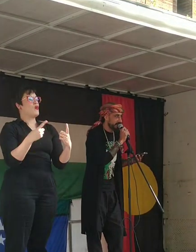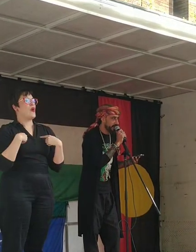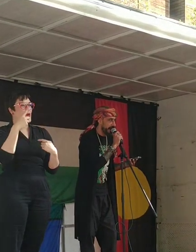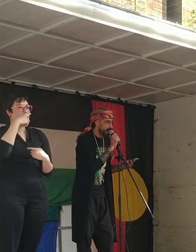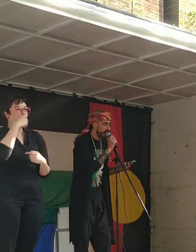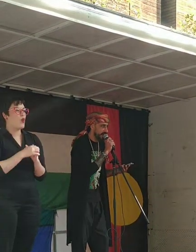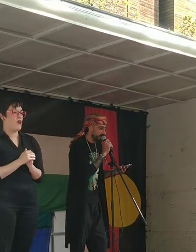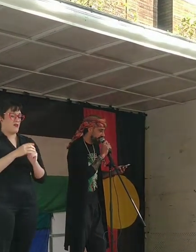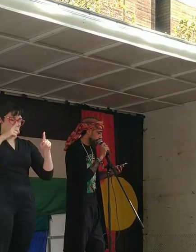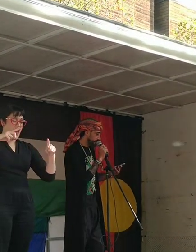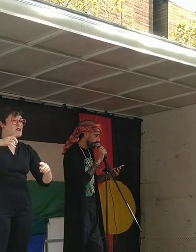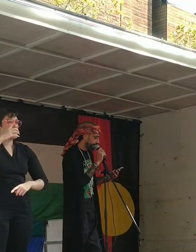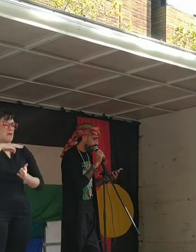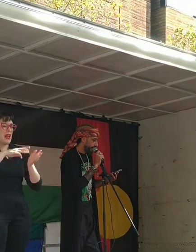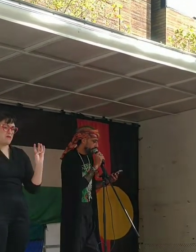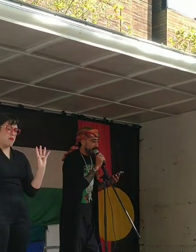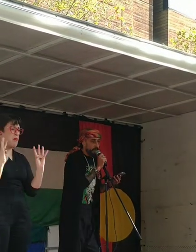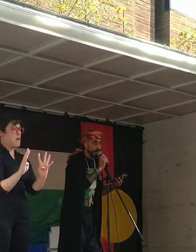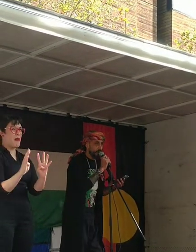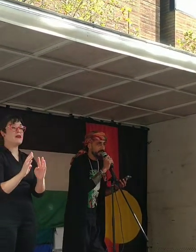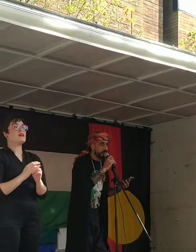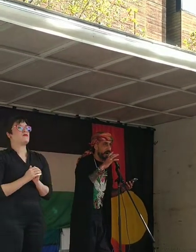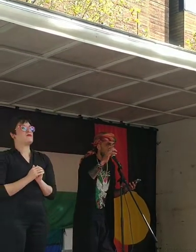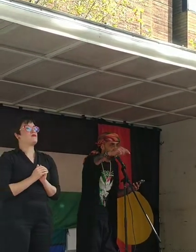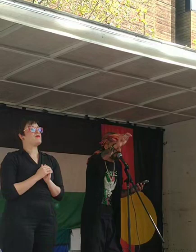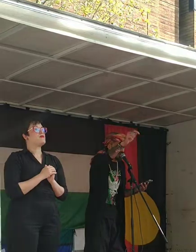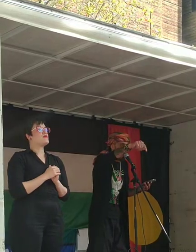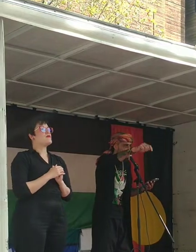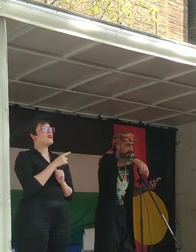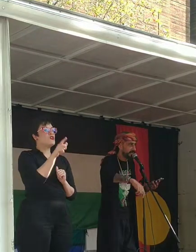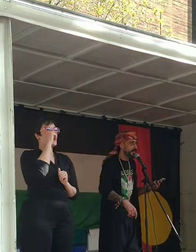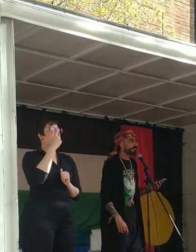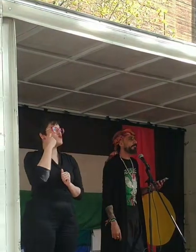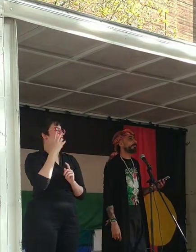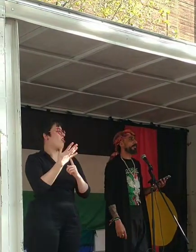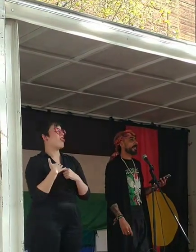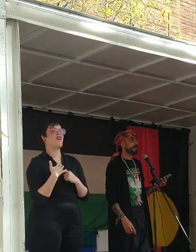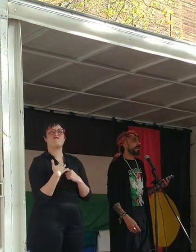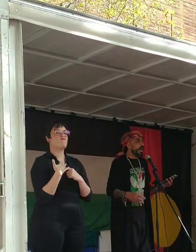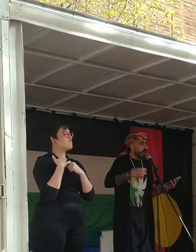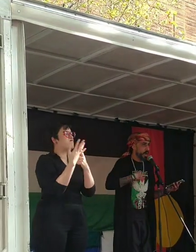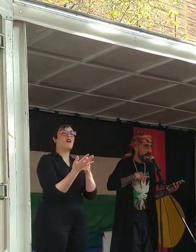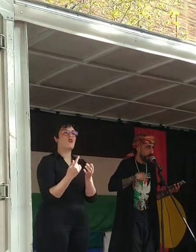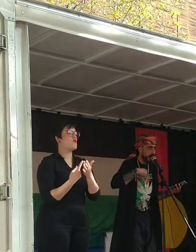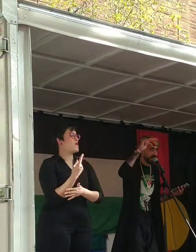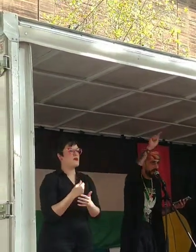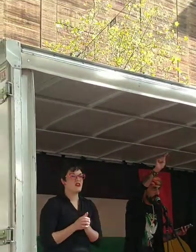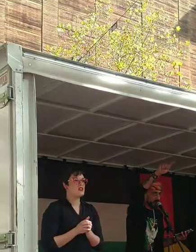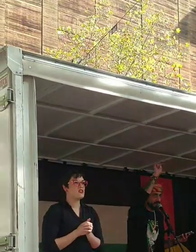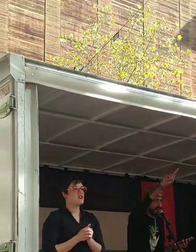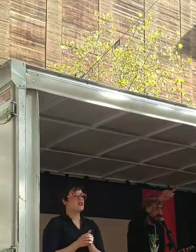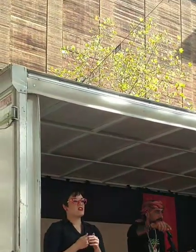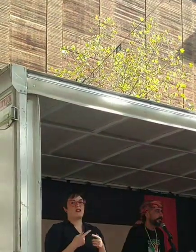In our causes, in our villages. You can try to divide us. We are